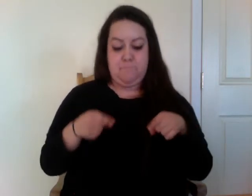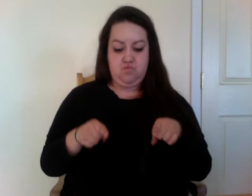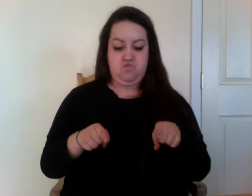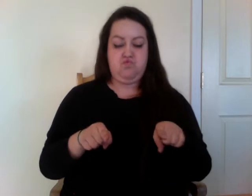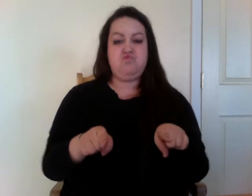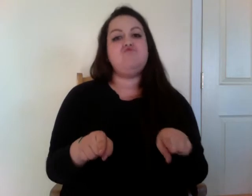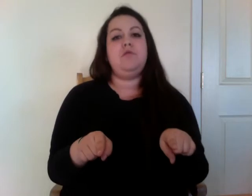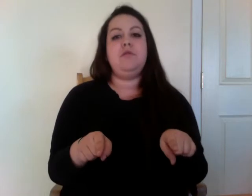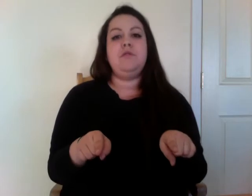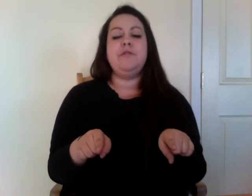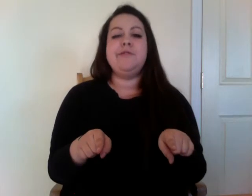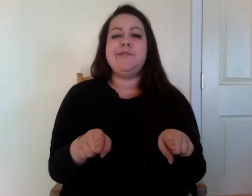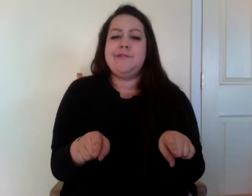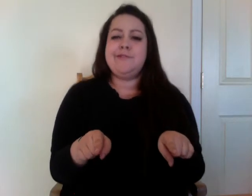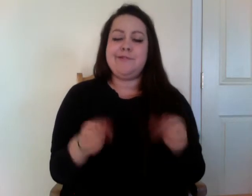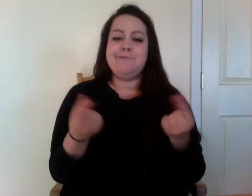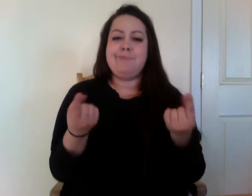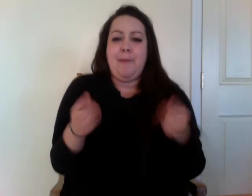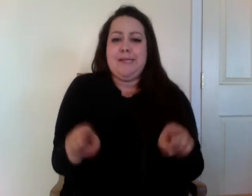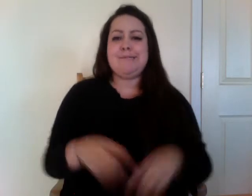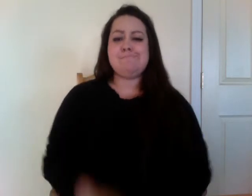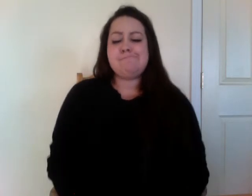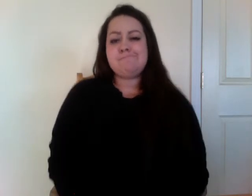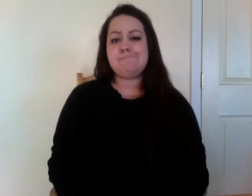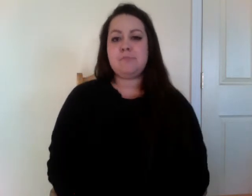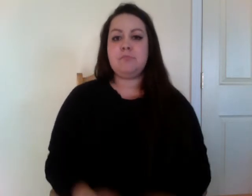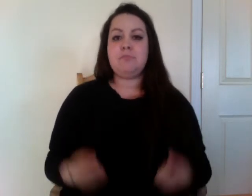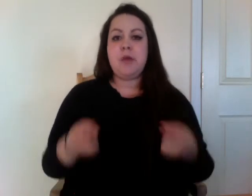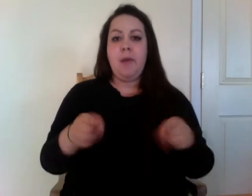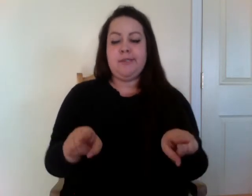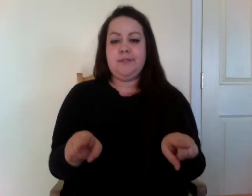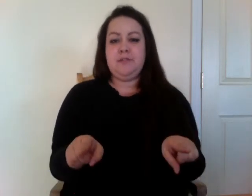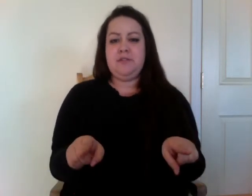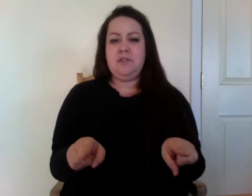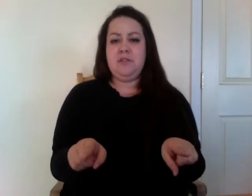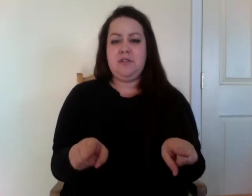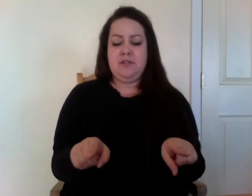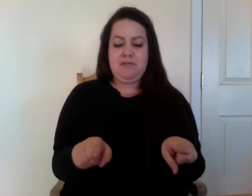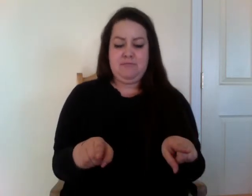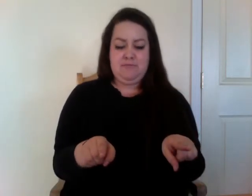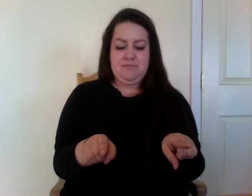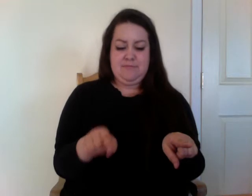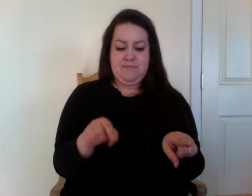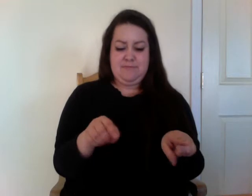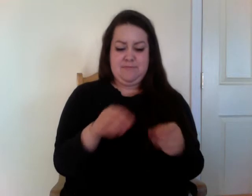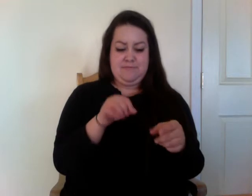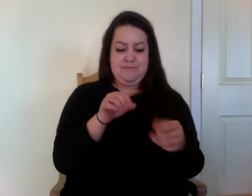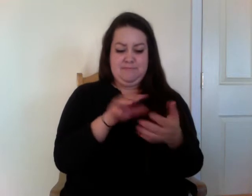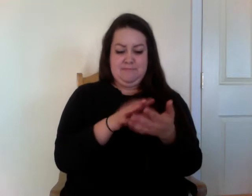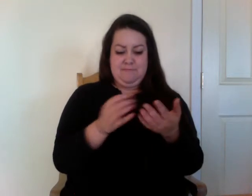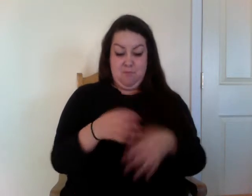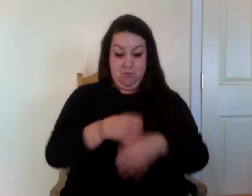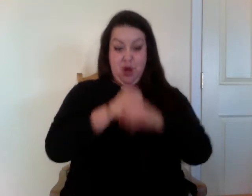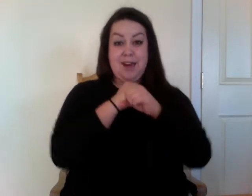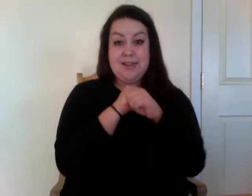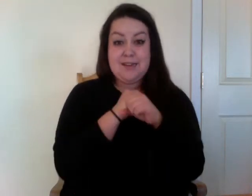level, the question always regularly comes up is that student's record protected under FERPA?